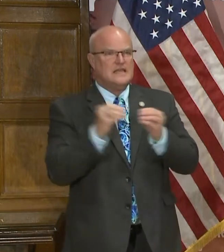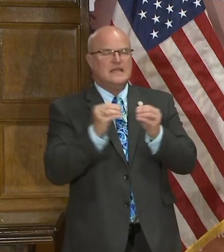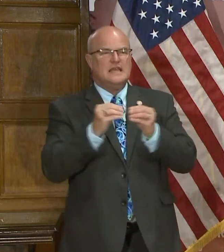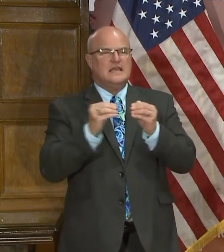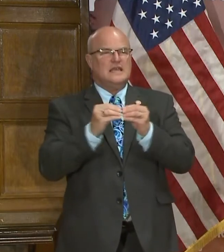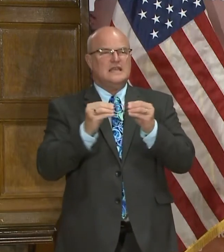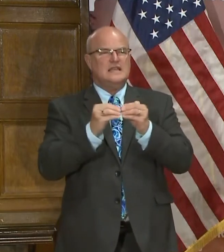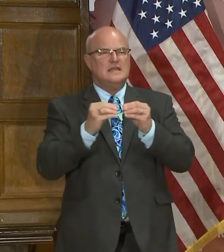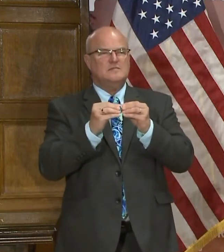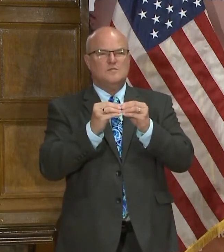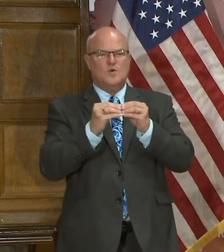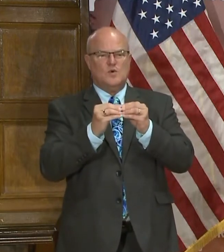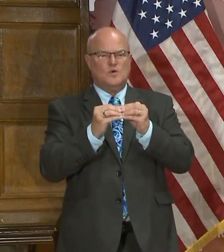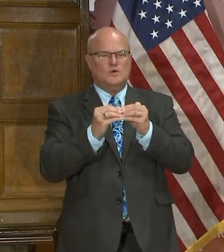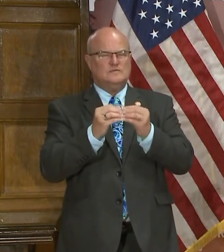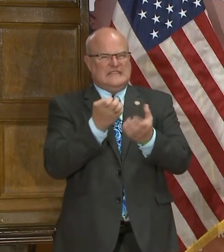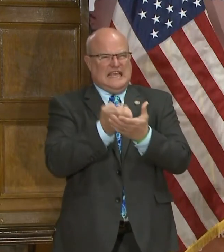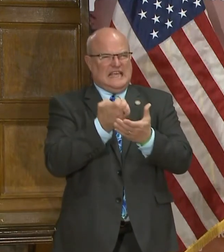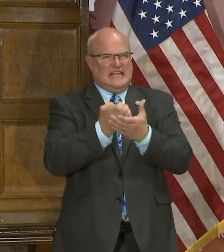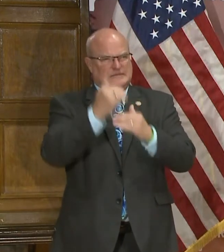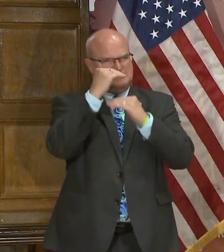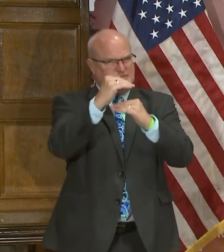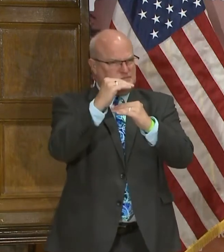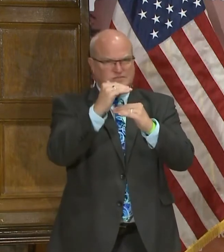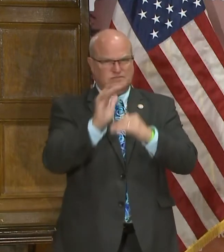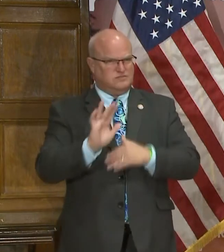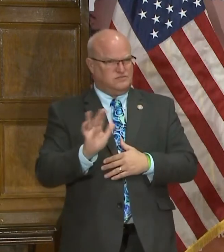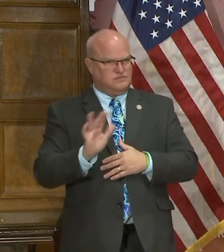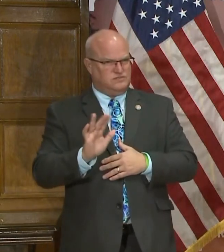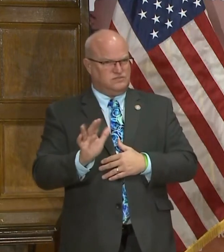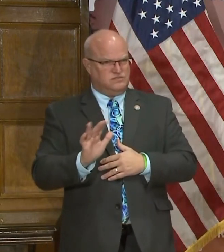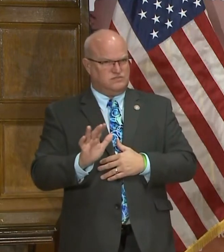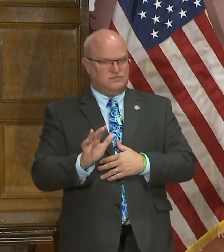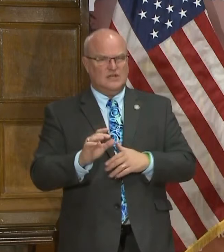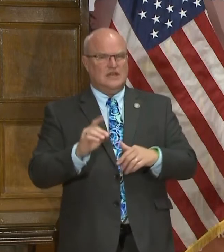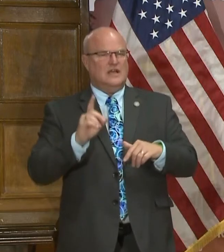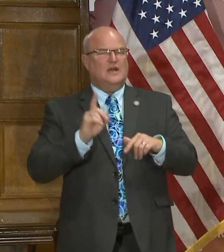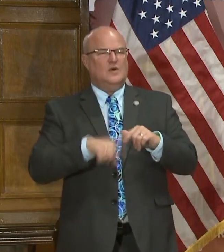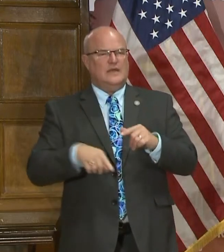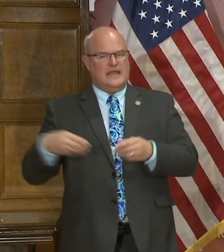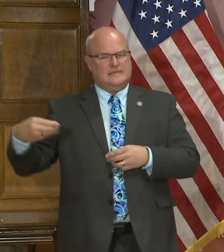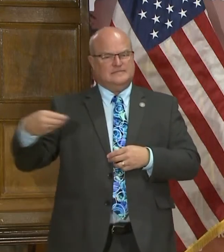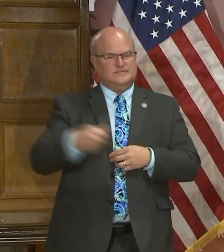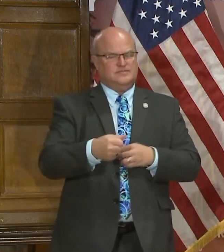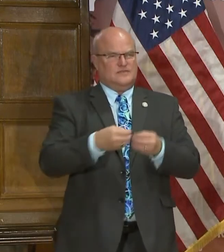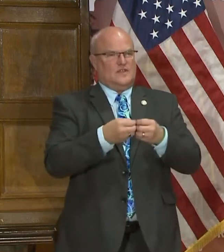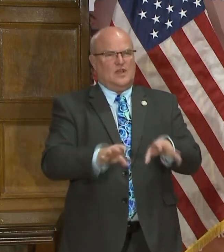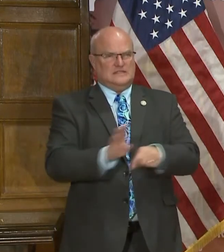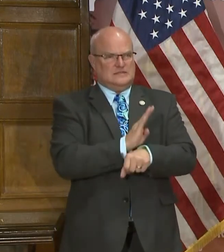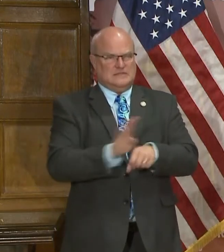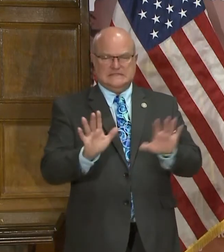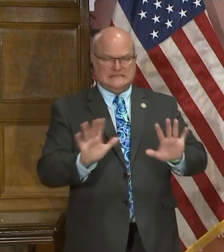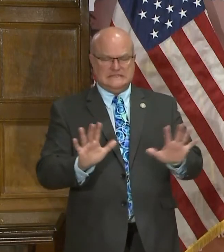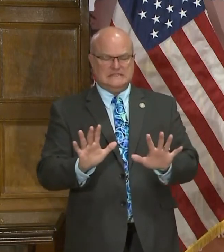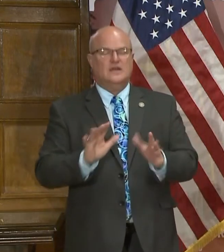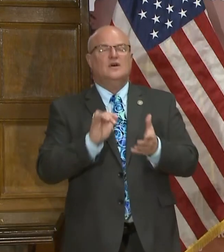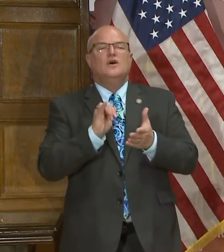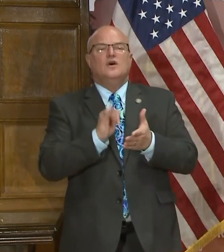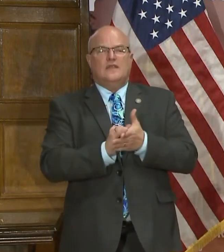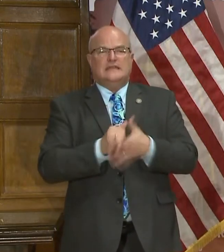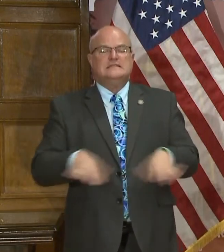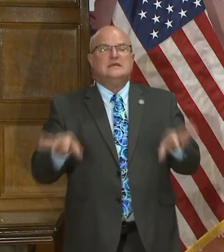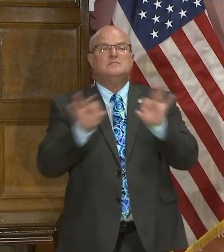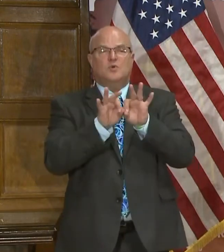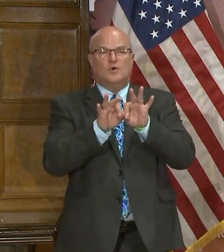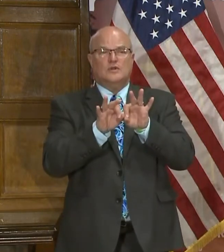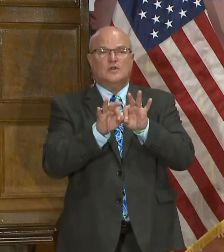further economic restrictions, that there's not any way to compensate for the losses. And so that's an important part